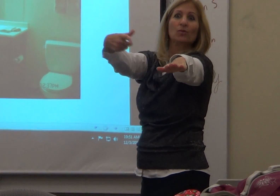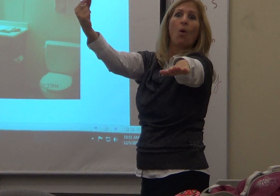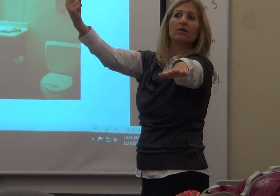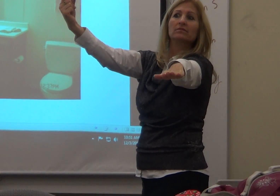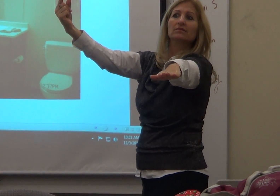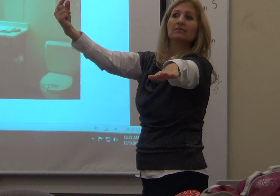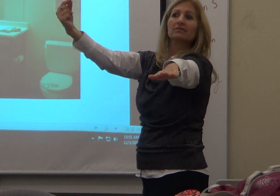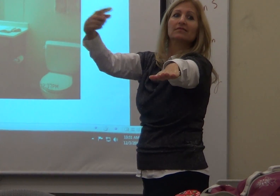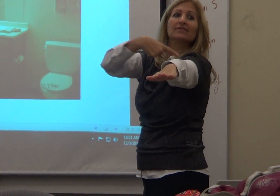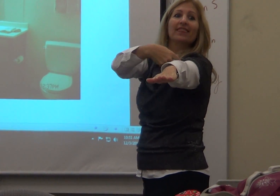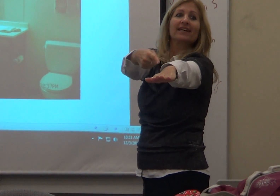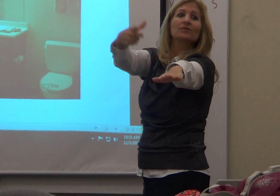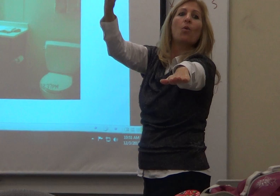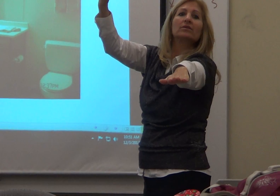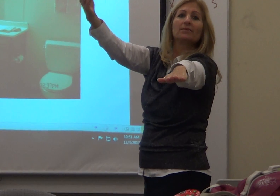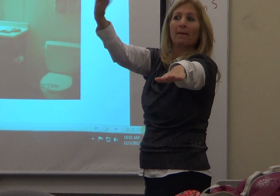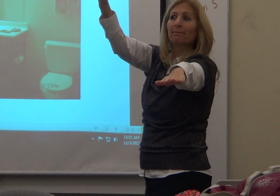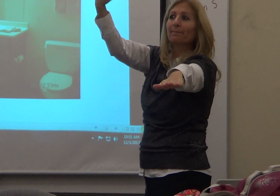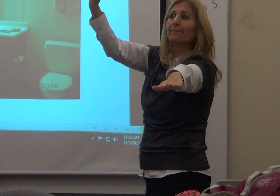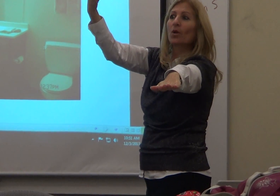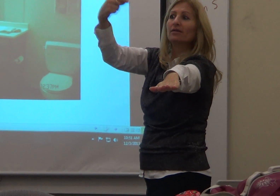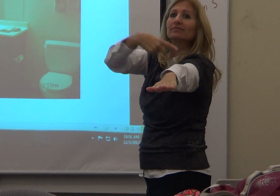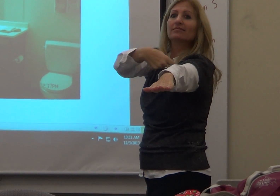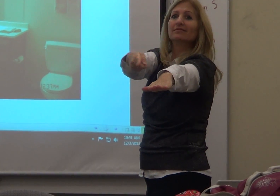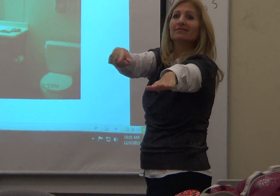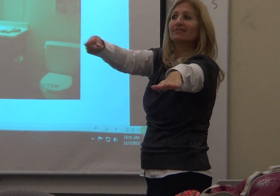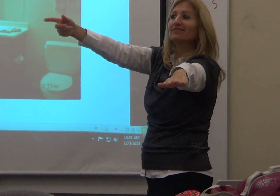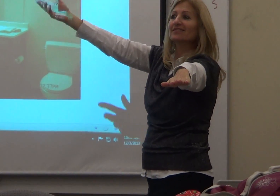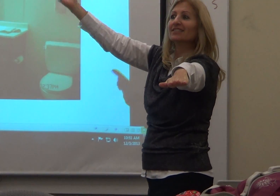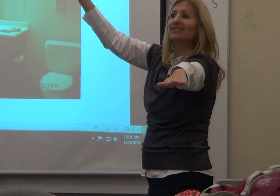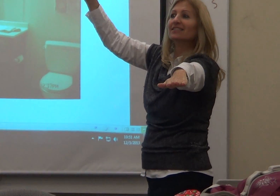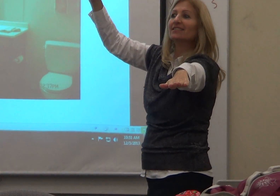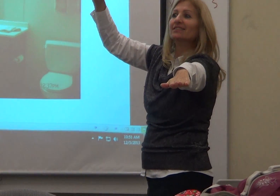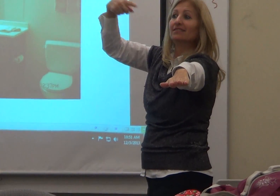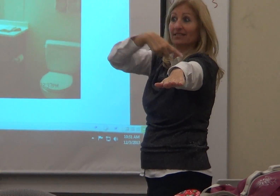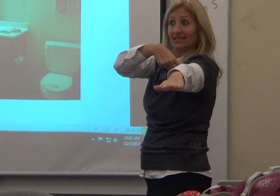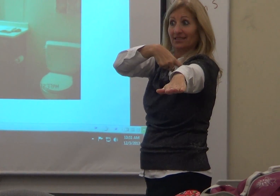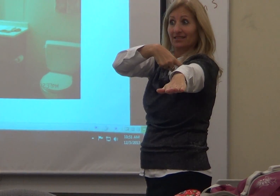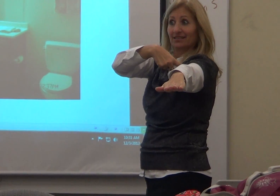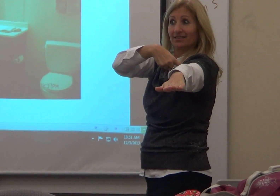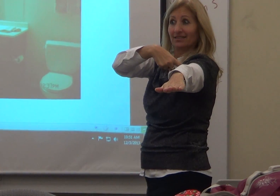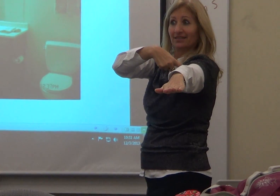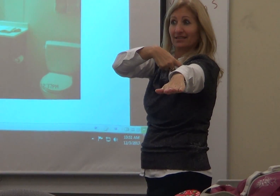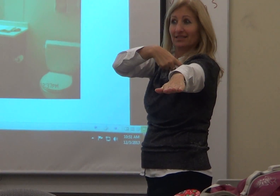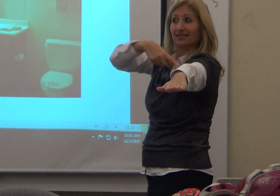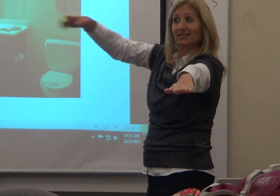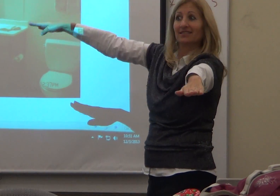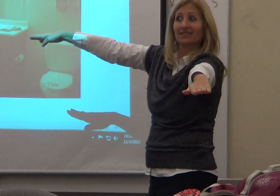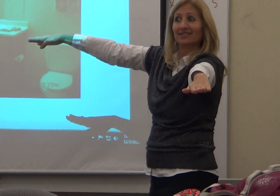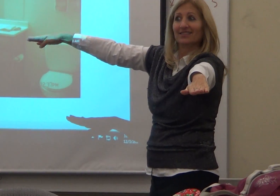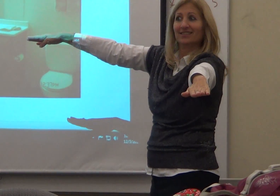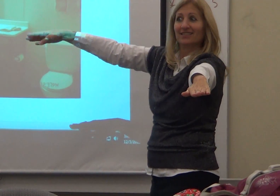bathrooms, showers that has. So this wing has what? Who's got it? Who's got the answer? Yep, this hallway.